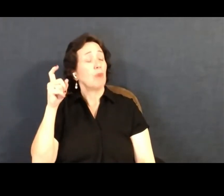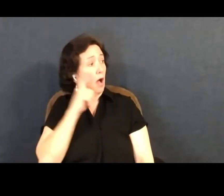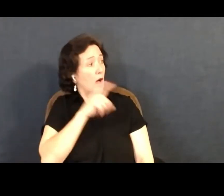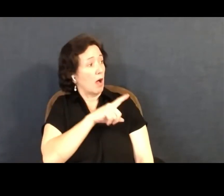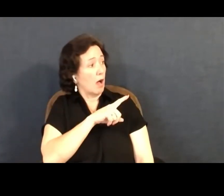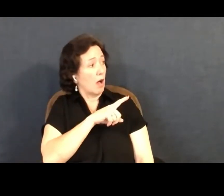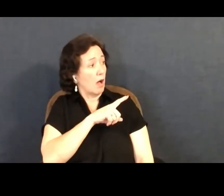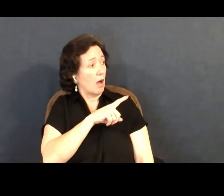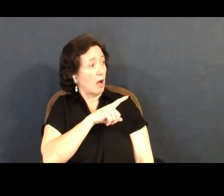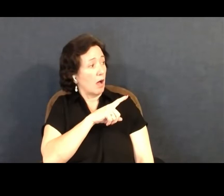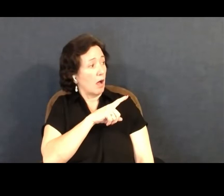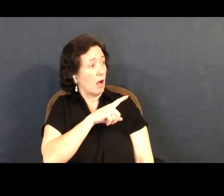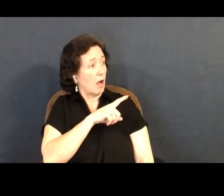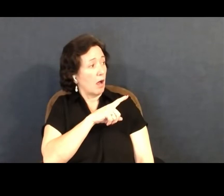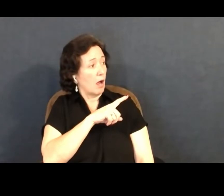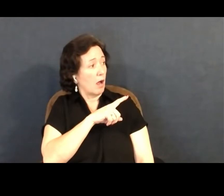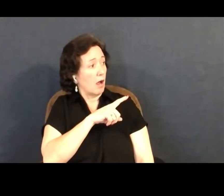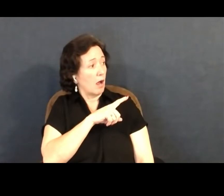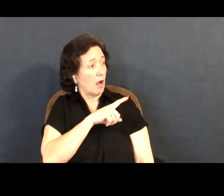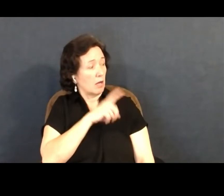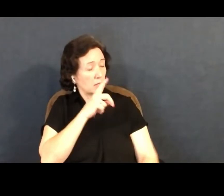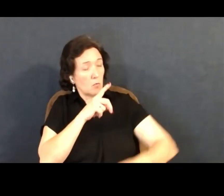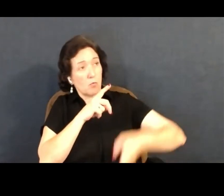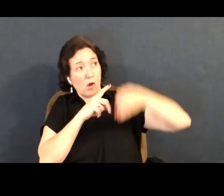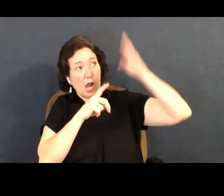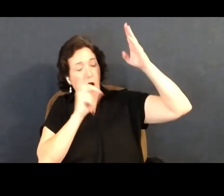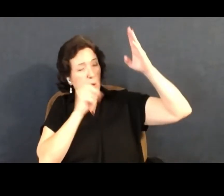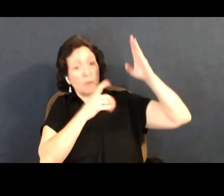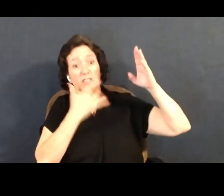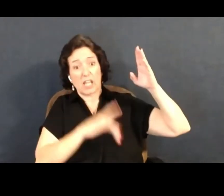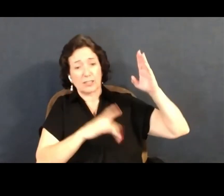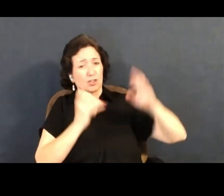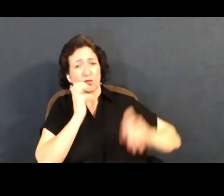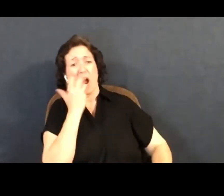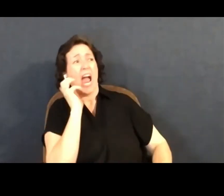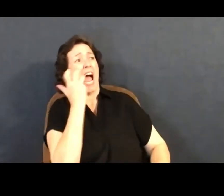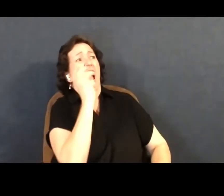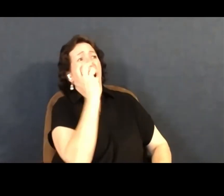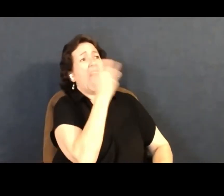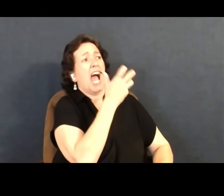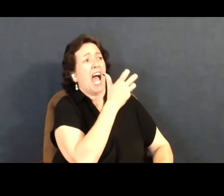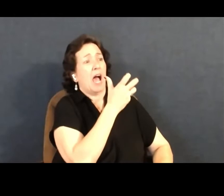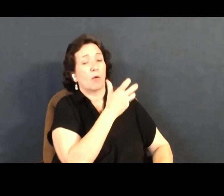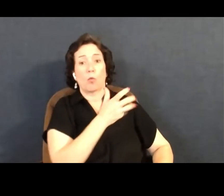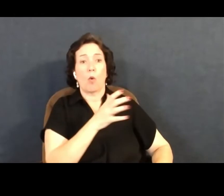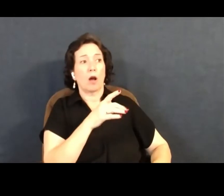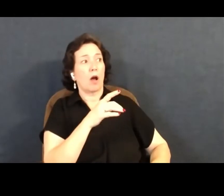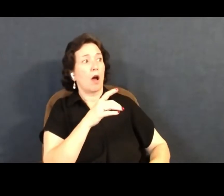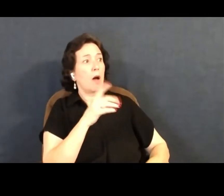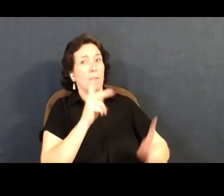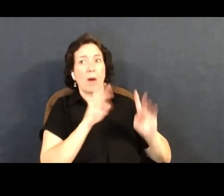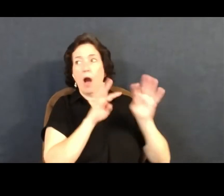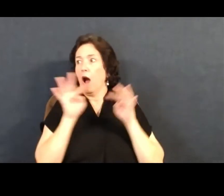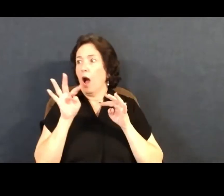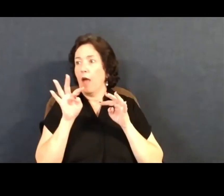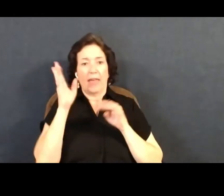glint, turned her head, which was lucky, screamed when she saw. There was a gasp from the crowd. They